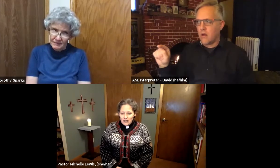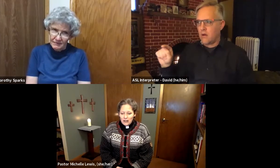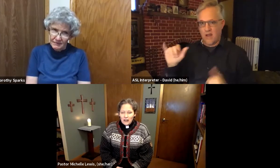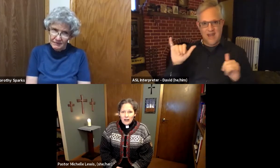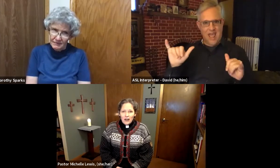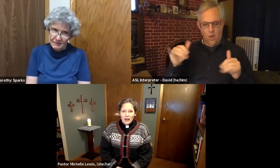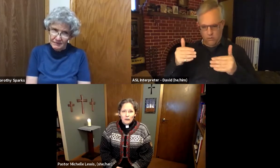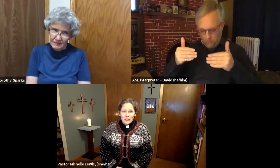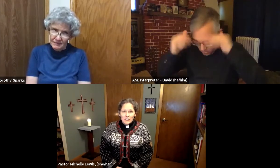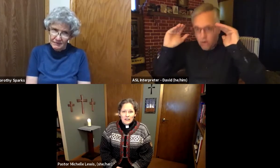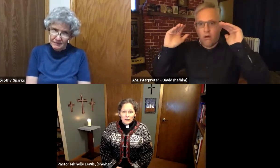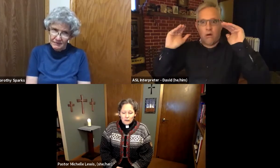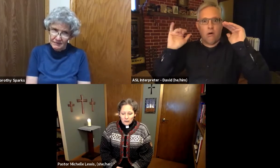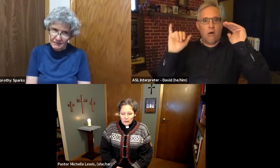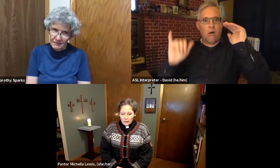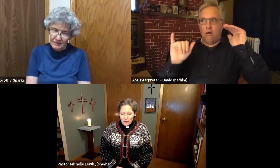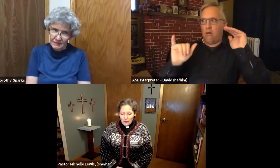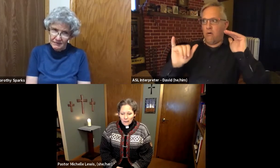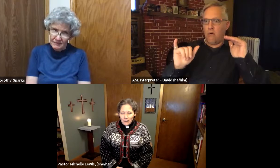injustice and racism.